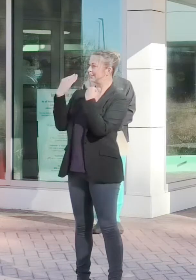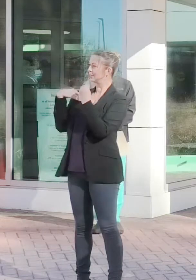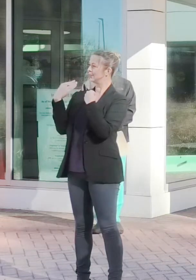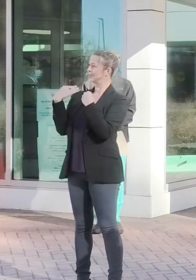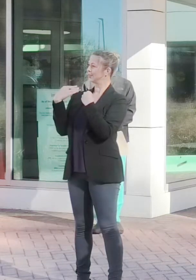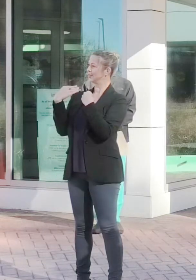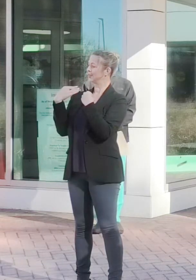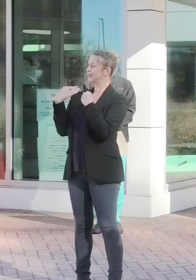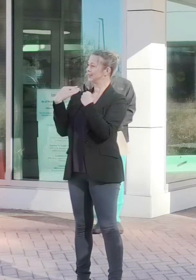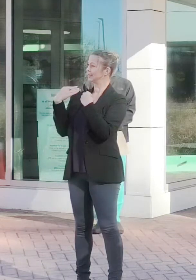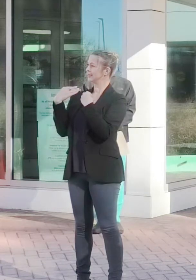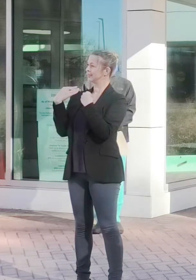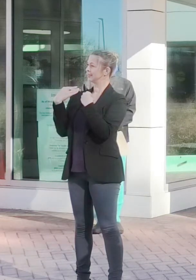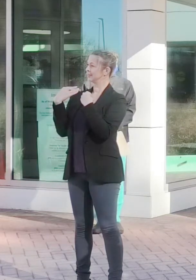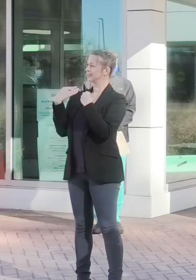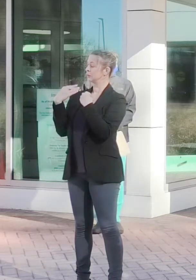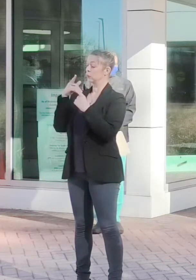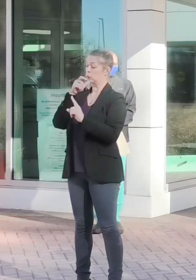members